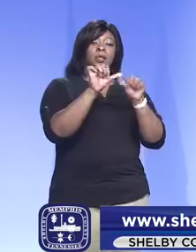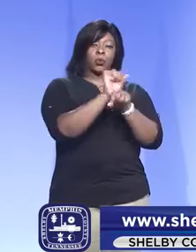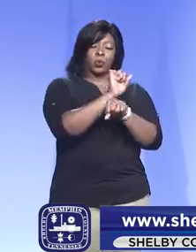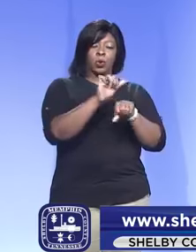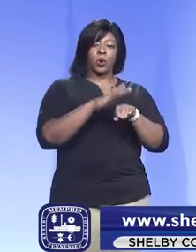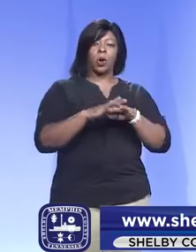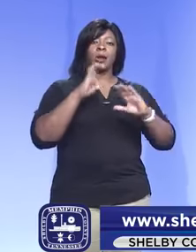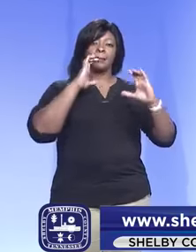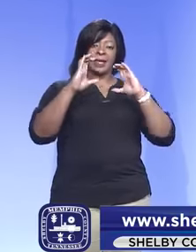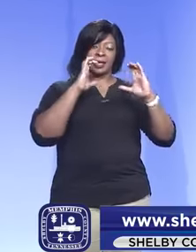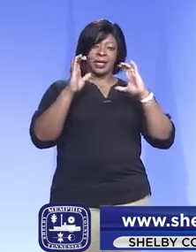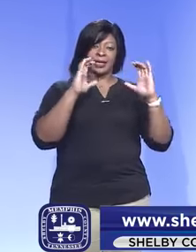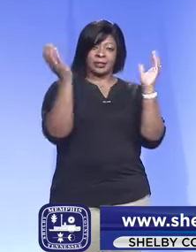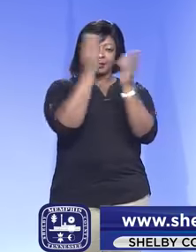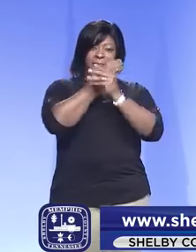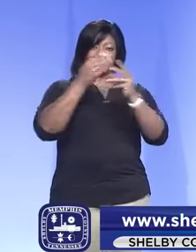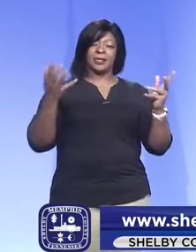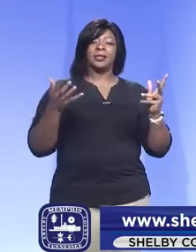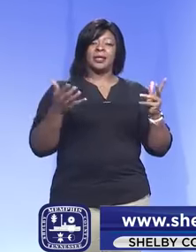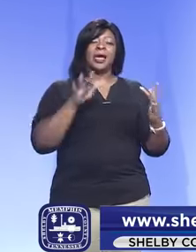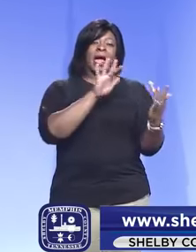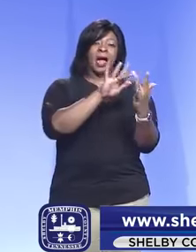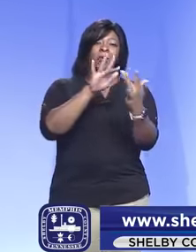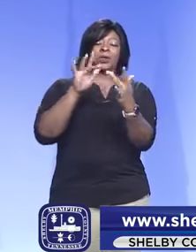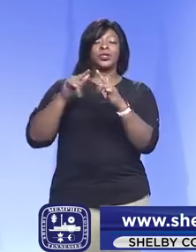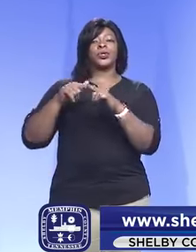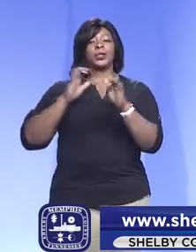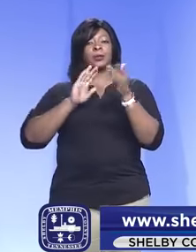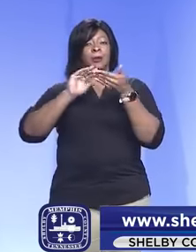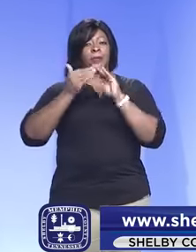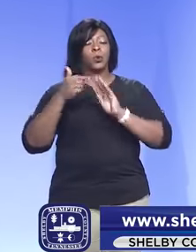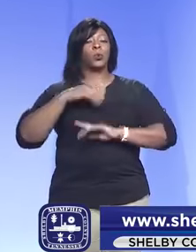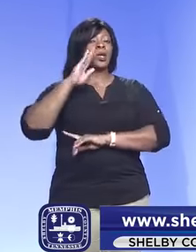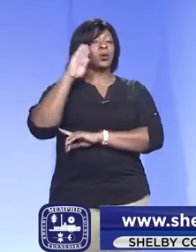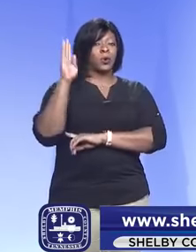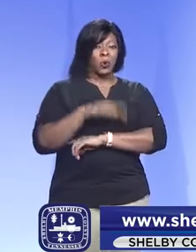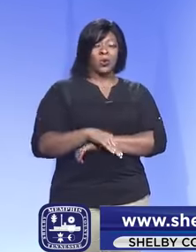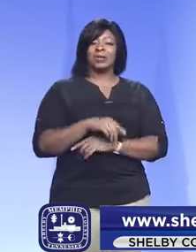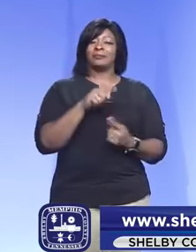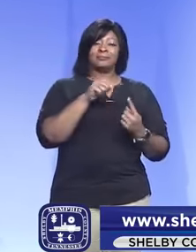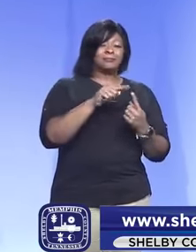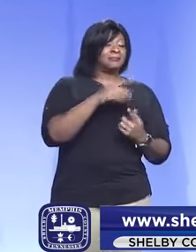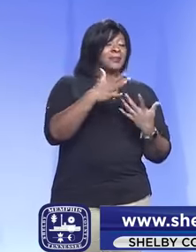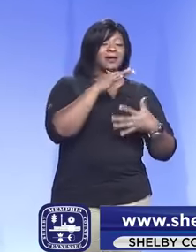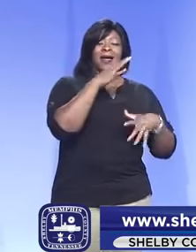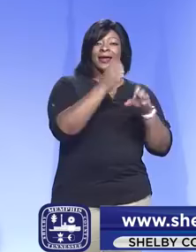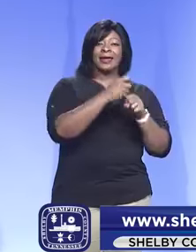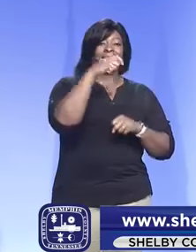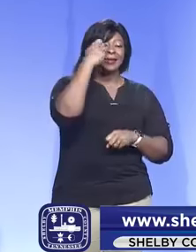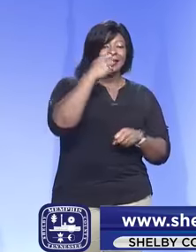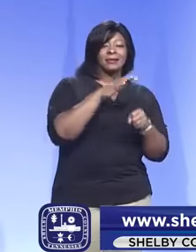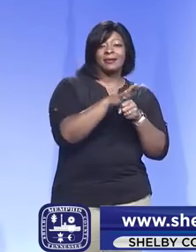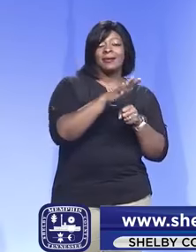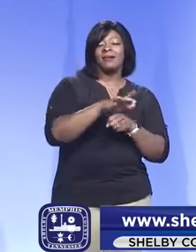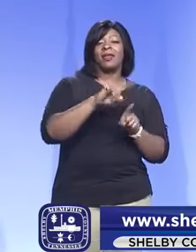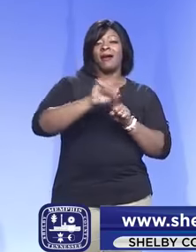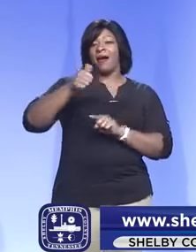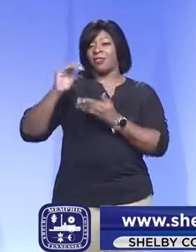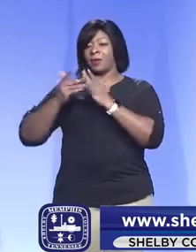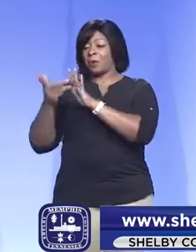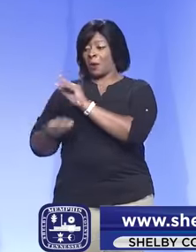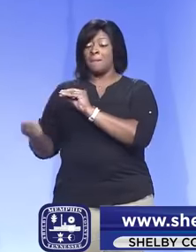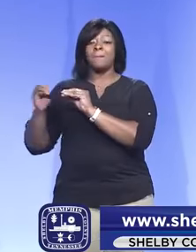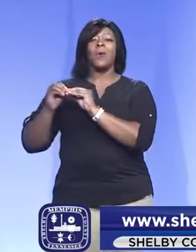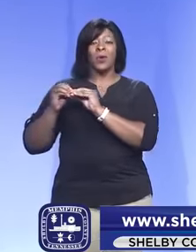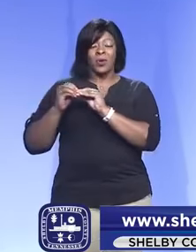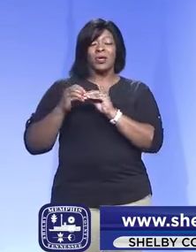on communications, particularly outreach to communities that we know either are not getting tested as much as other communities or